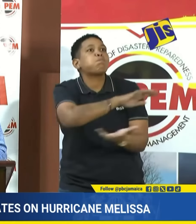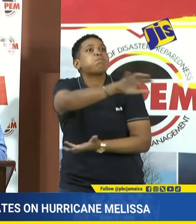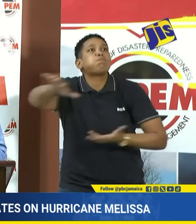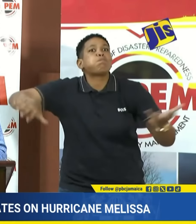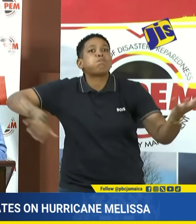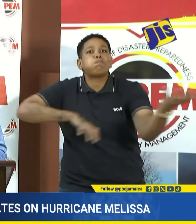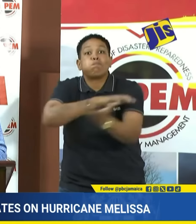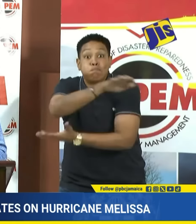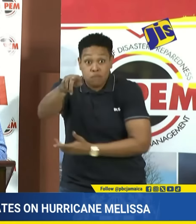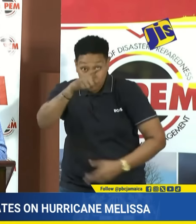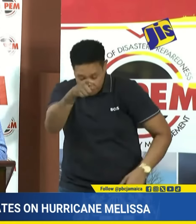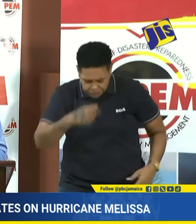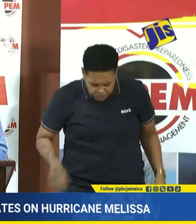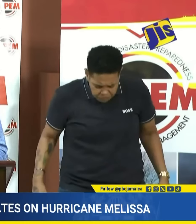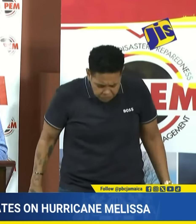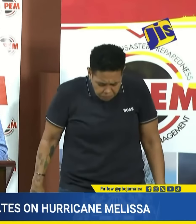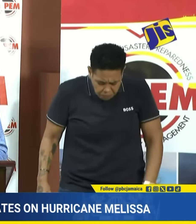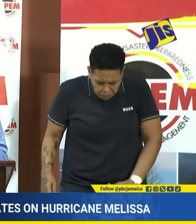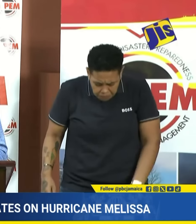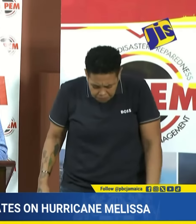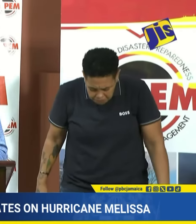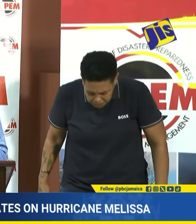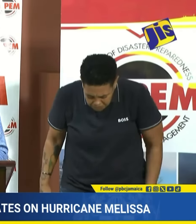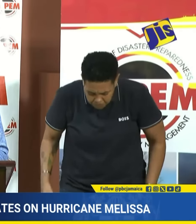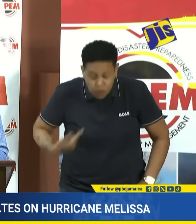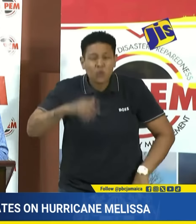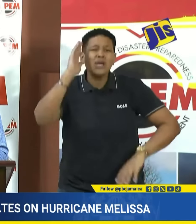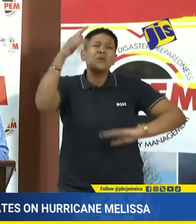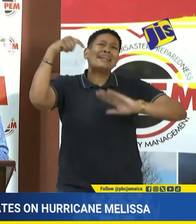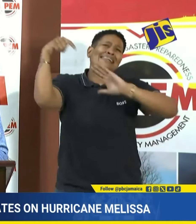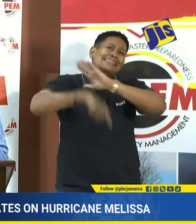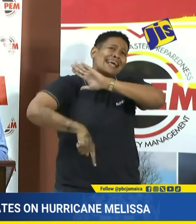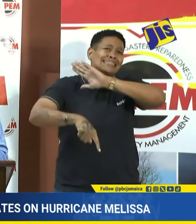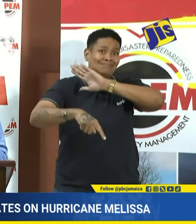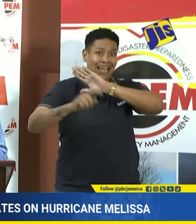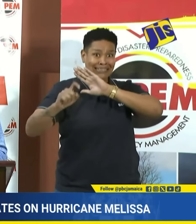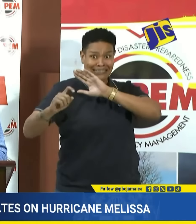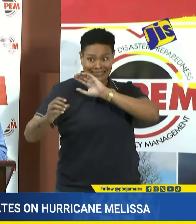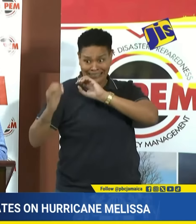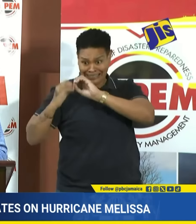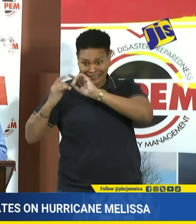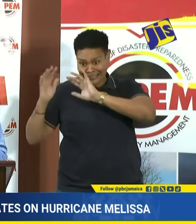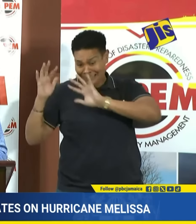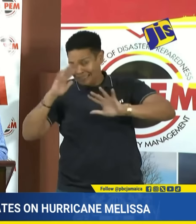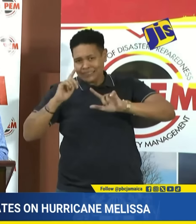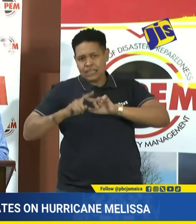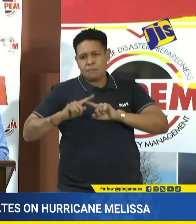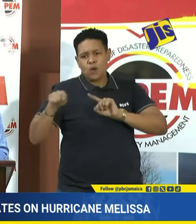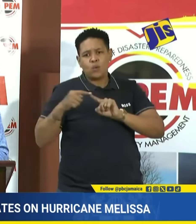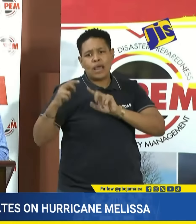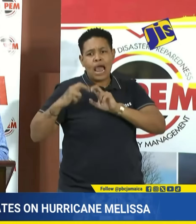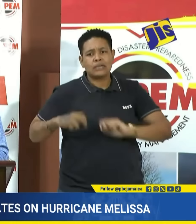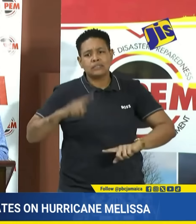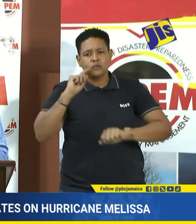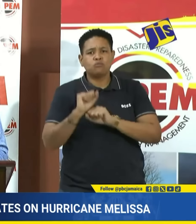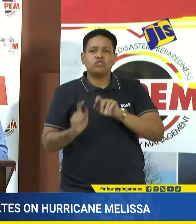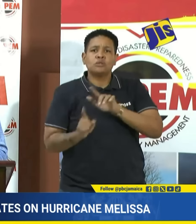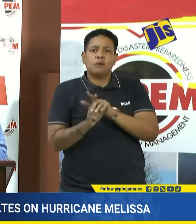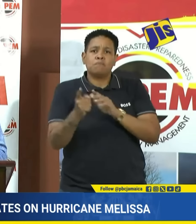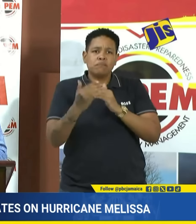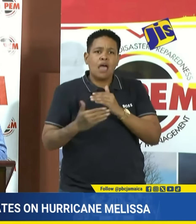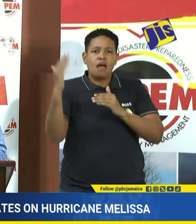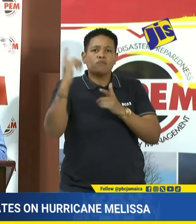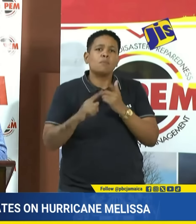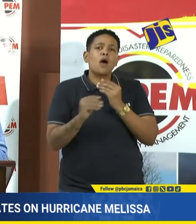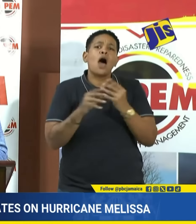storm. So we will intensify that as needed, depending on when the assessment is taking place